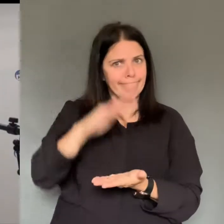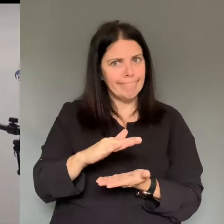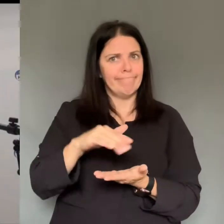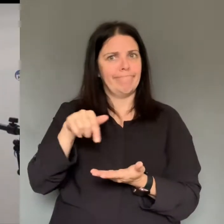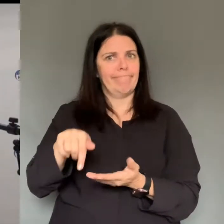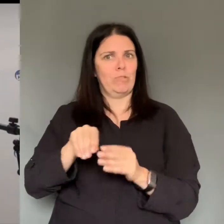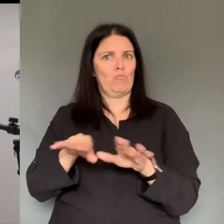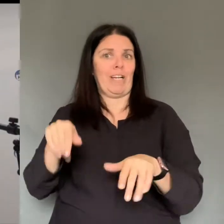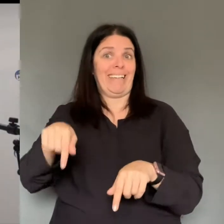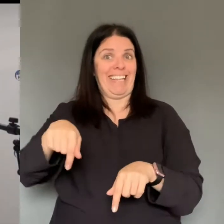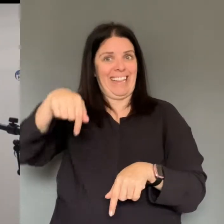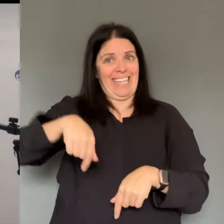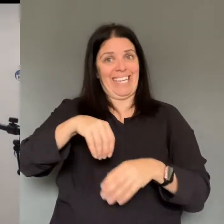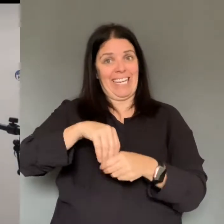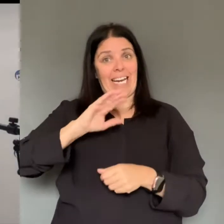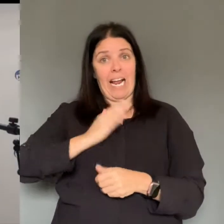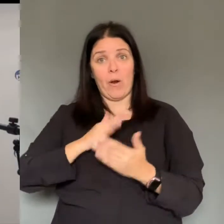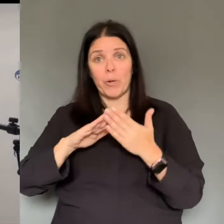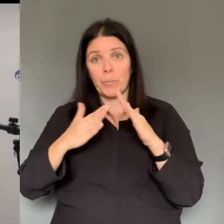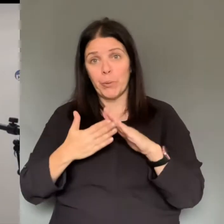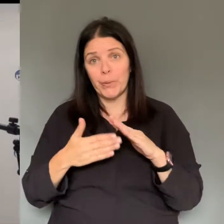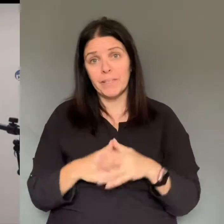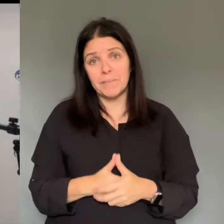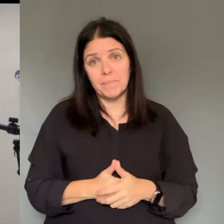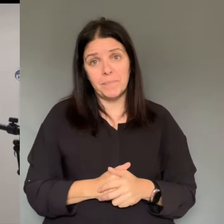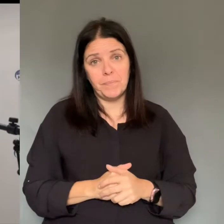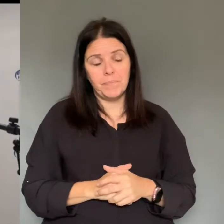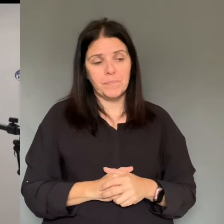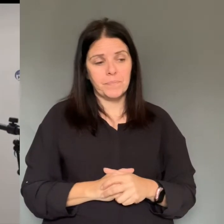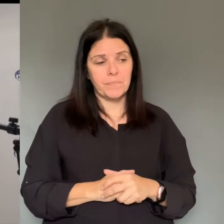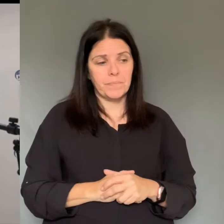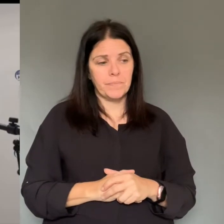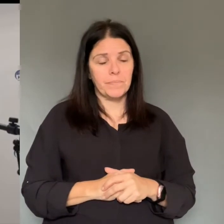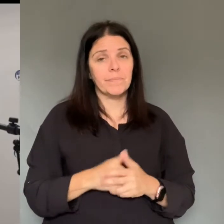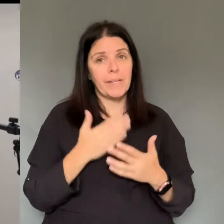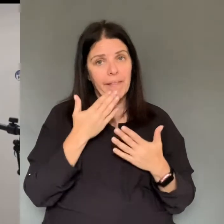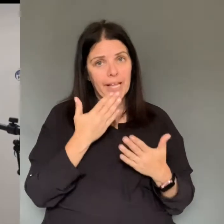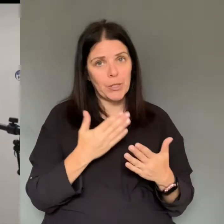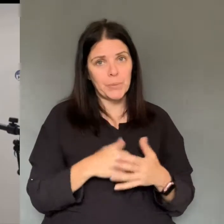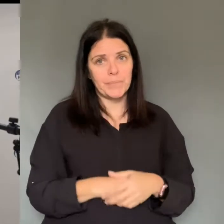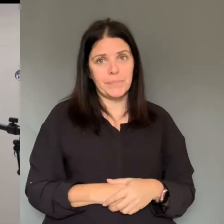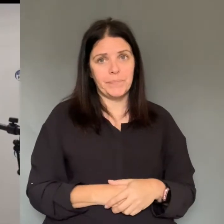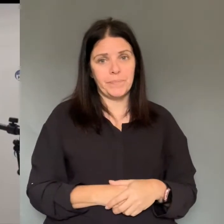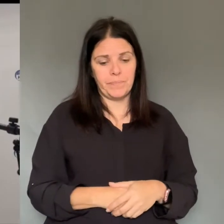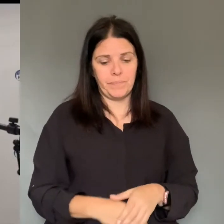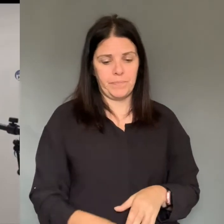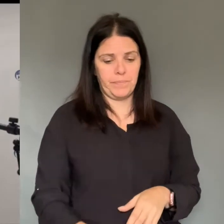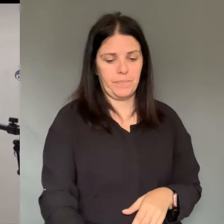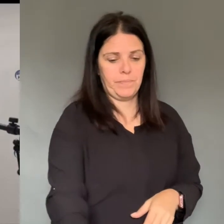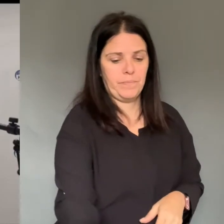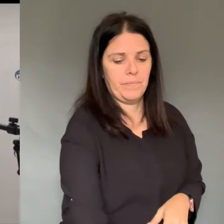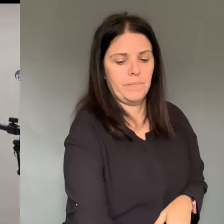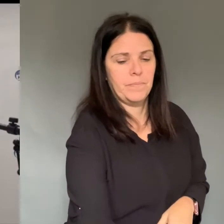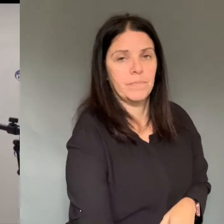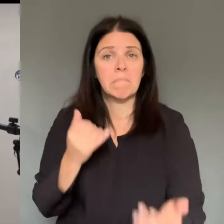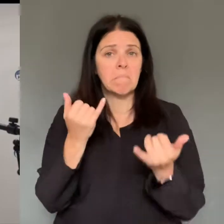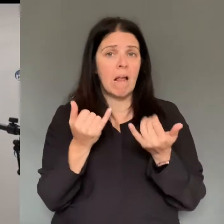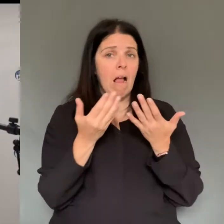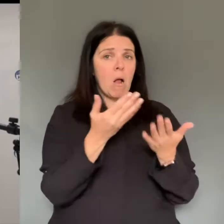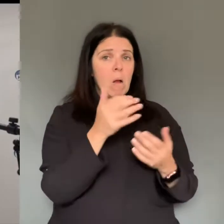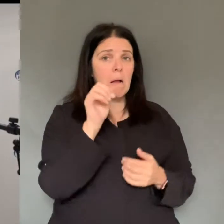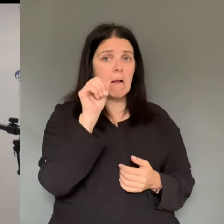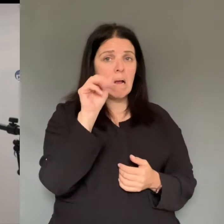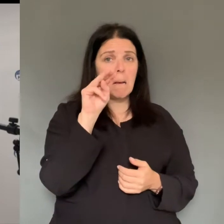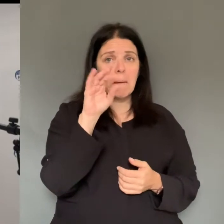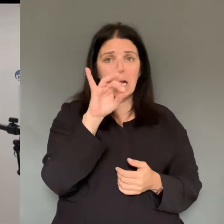you. We have a response whether they are a healthcare worker or not. 1/3 of those cases are healthcare worker,